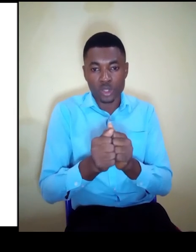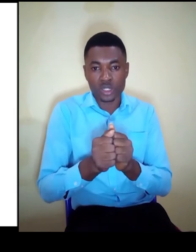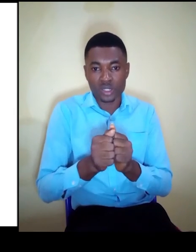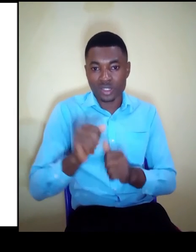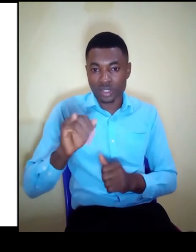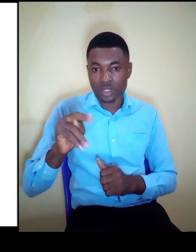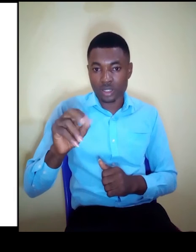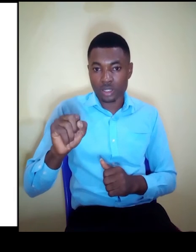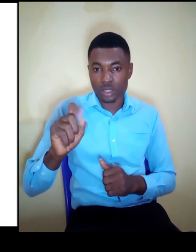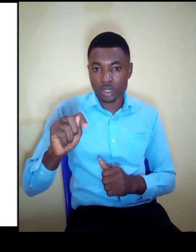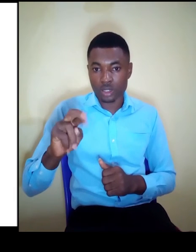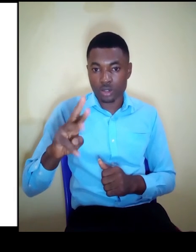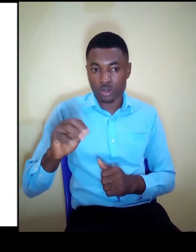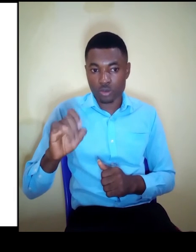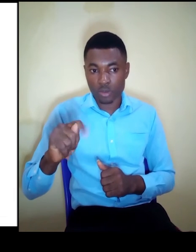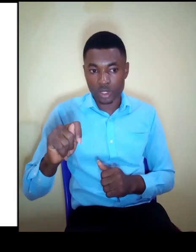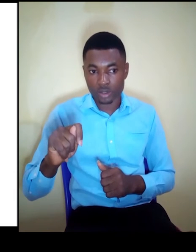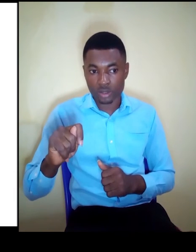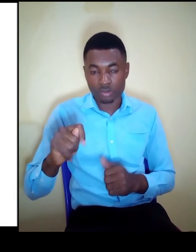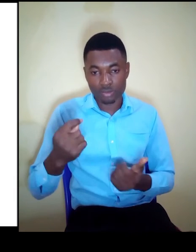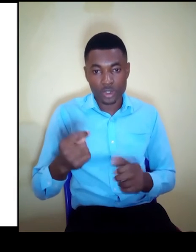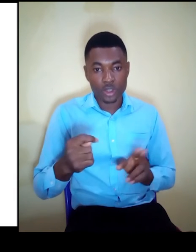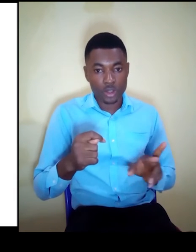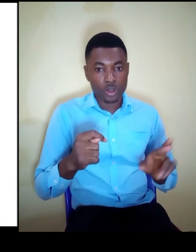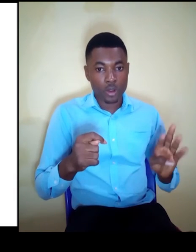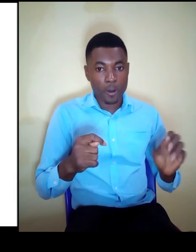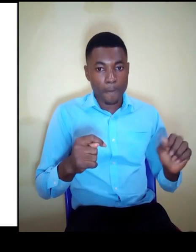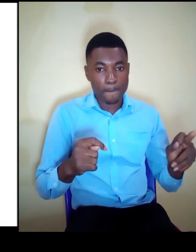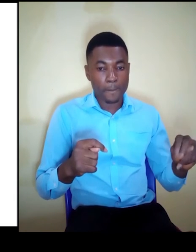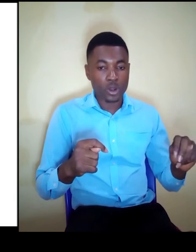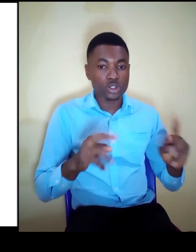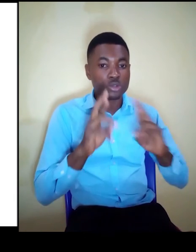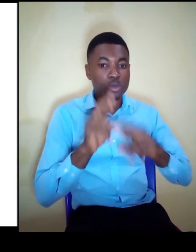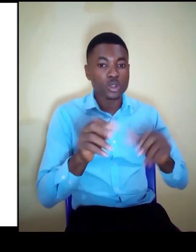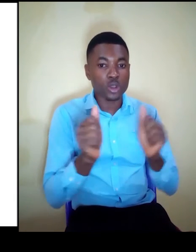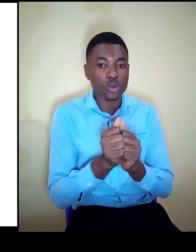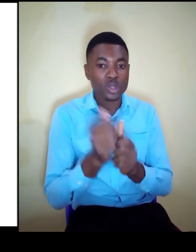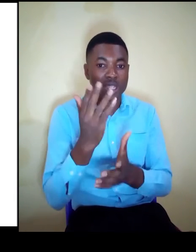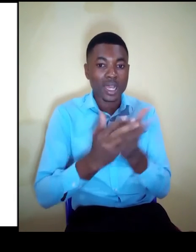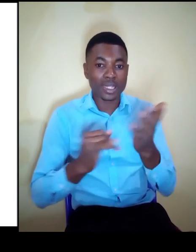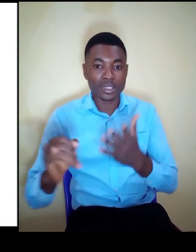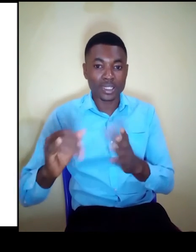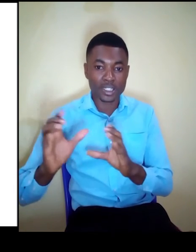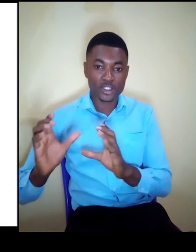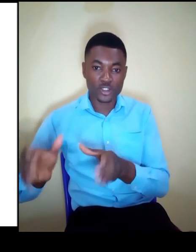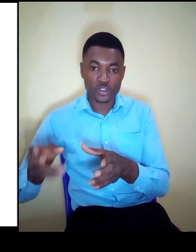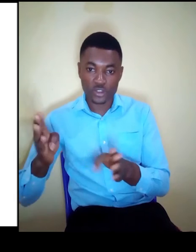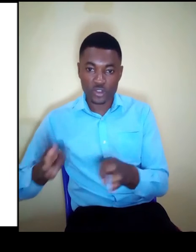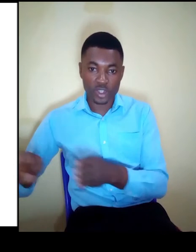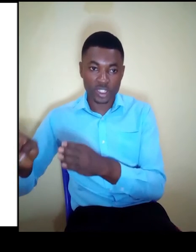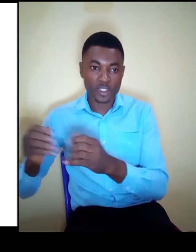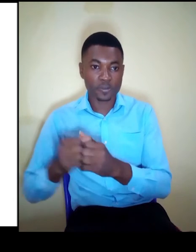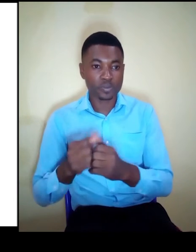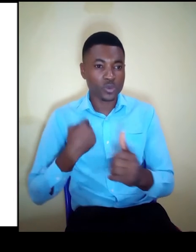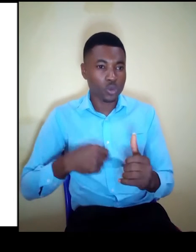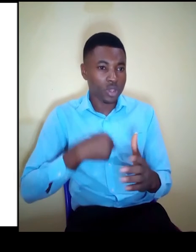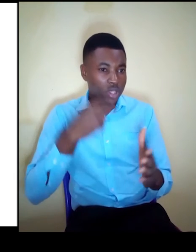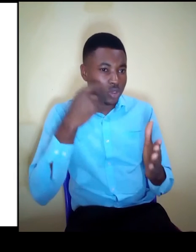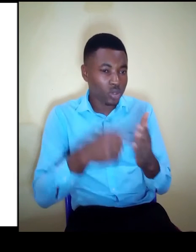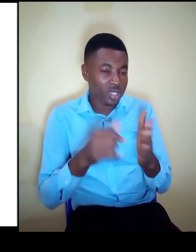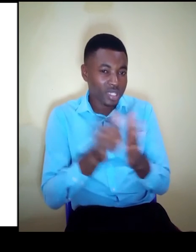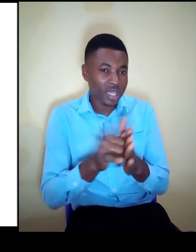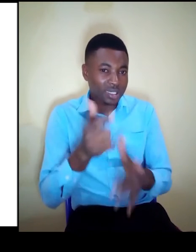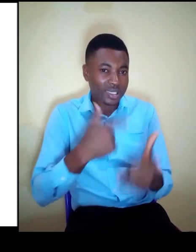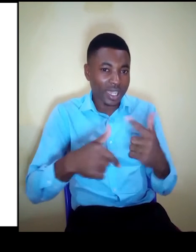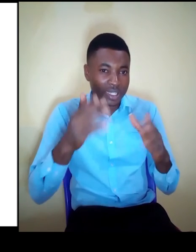handling strategy. When we move on to the iconicity in grammatical construction, we identify that signers use similar